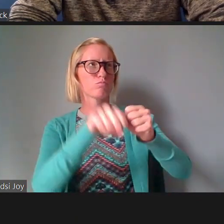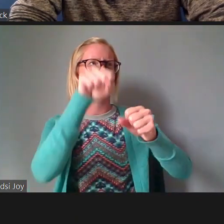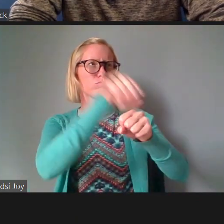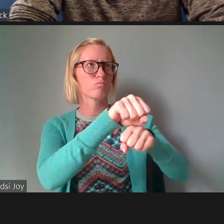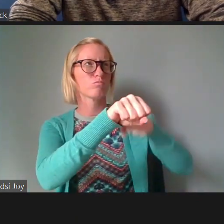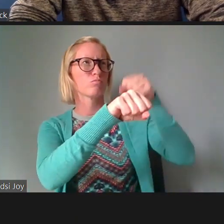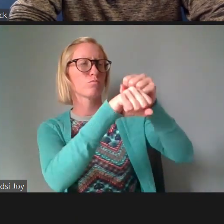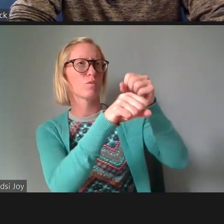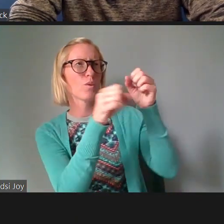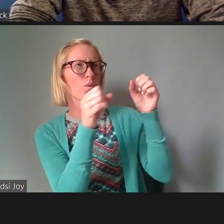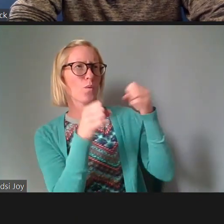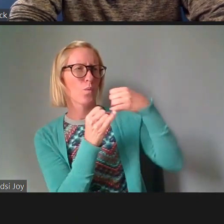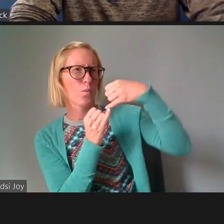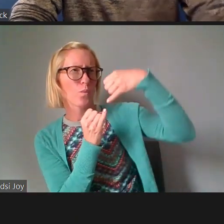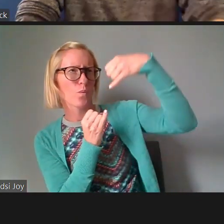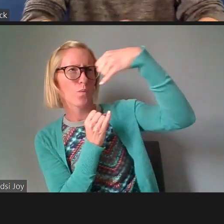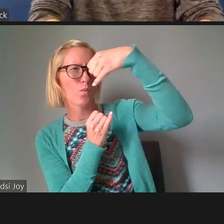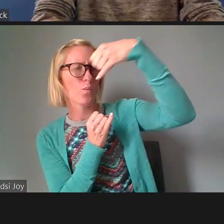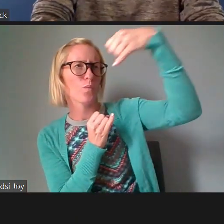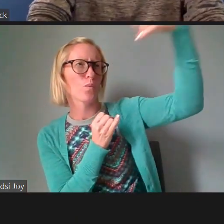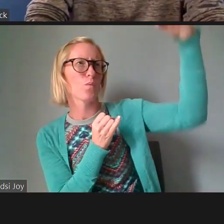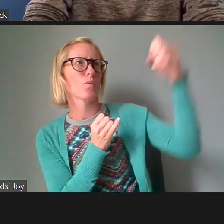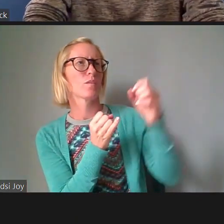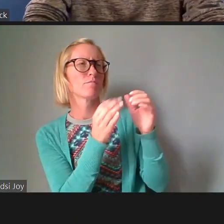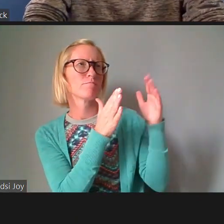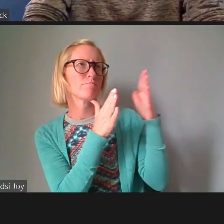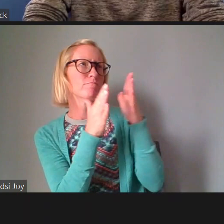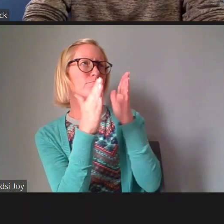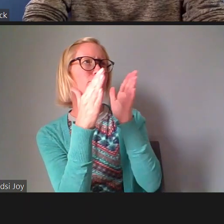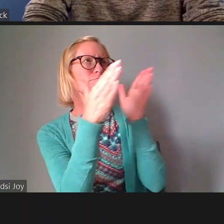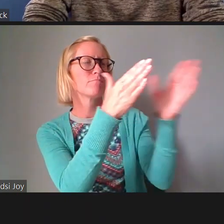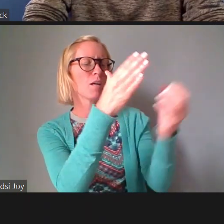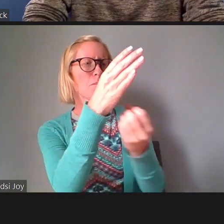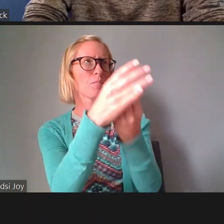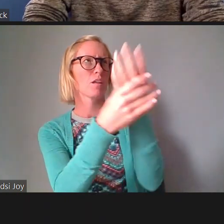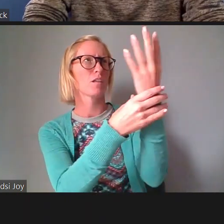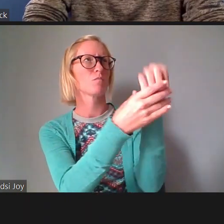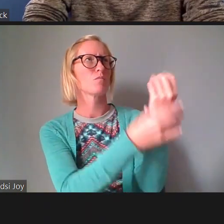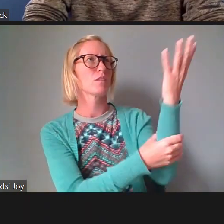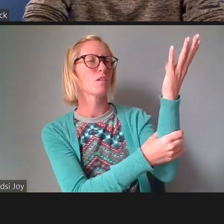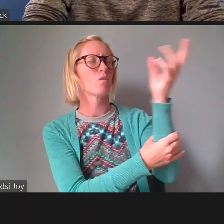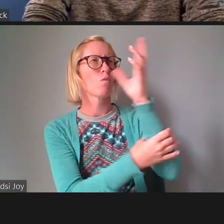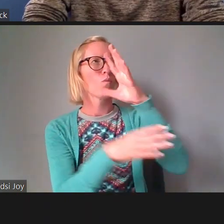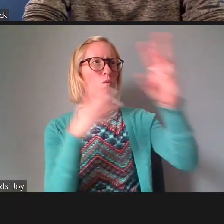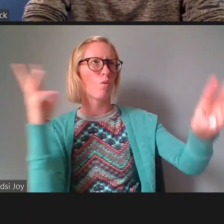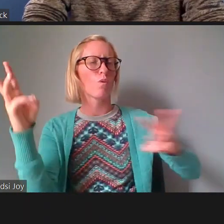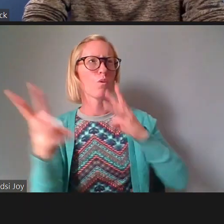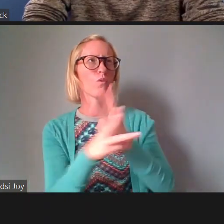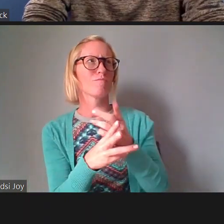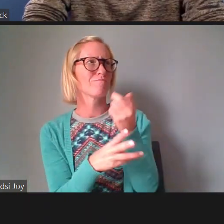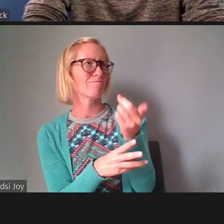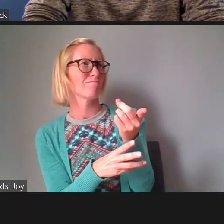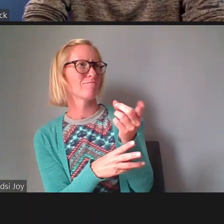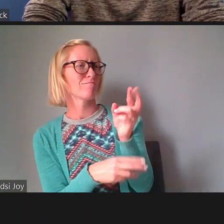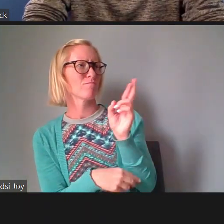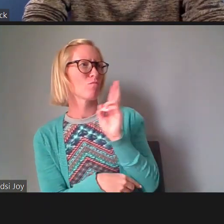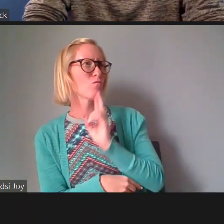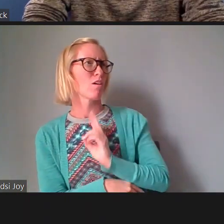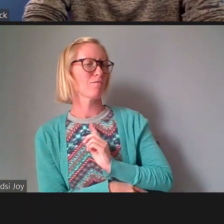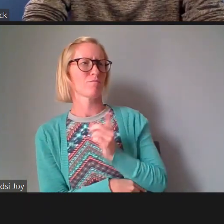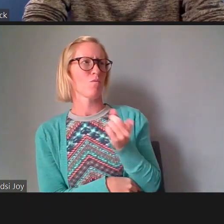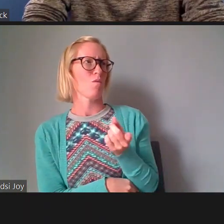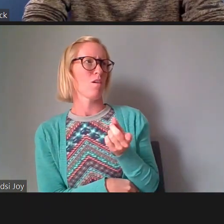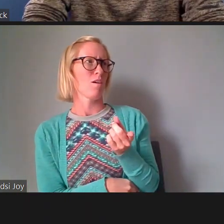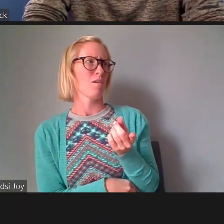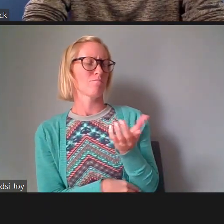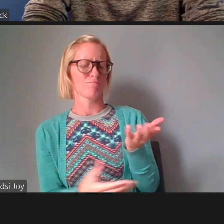upwards. They could edge along them, deep in the plant world, their faces to the rock. What's made this track?